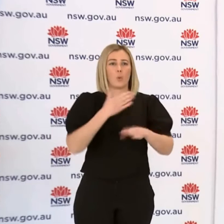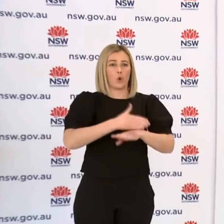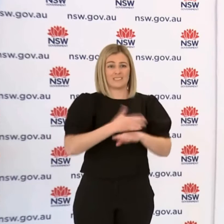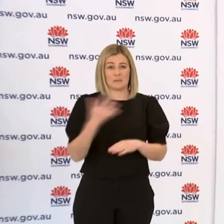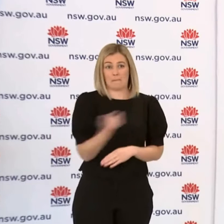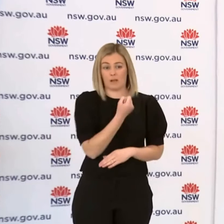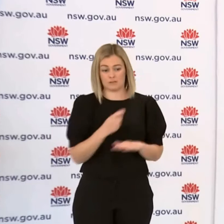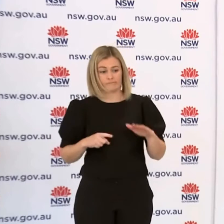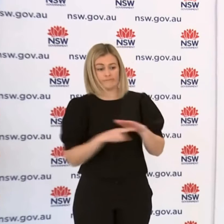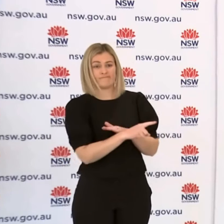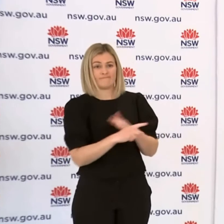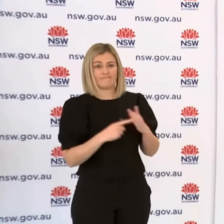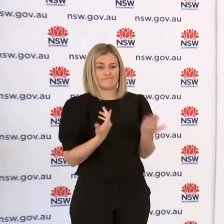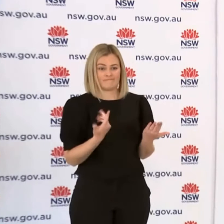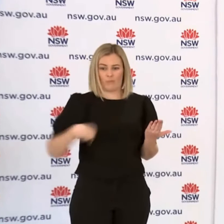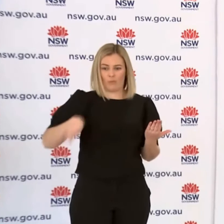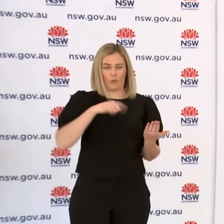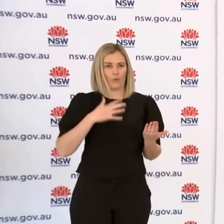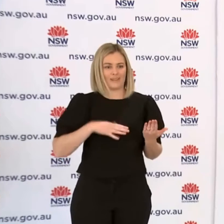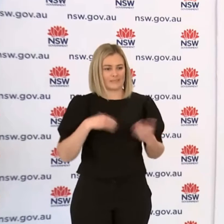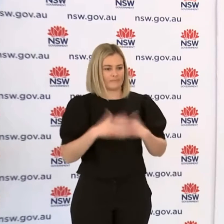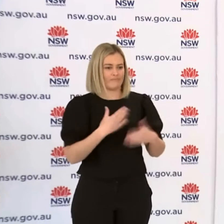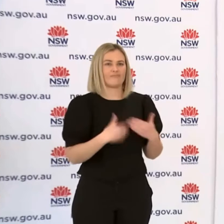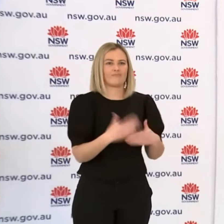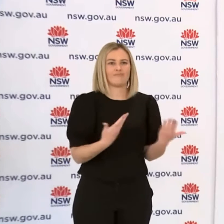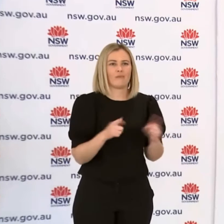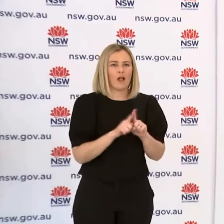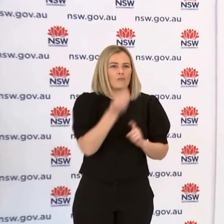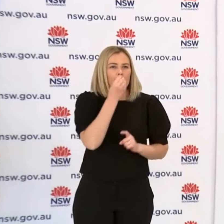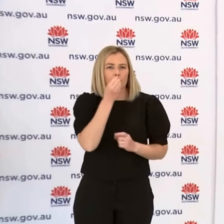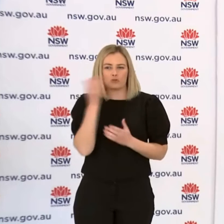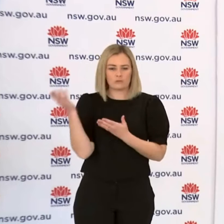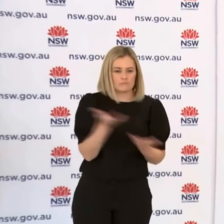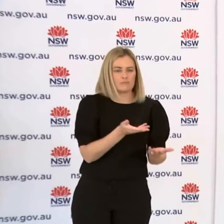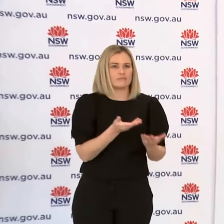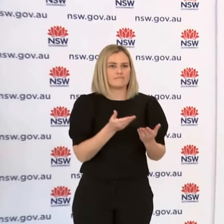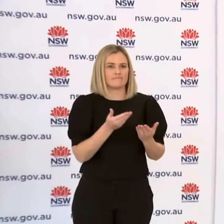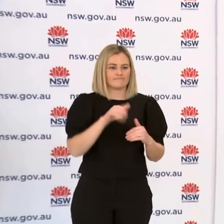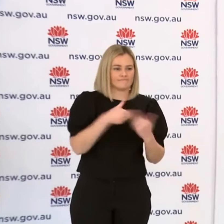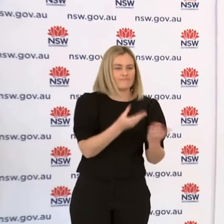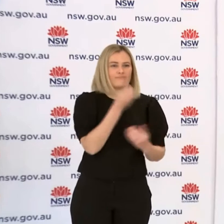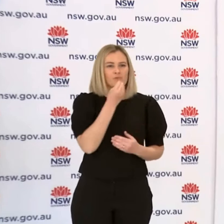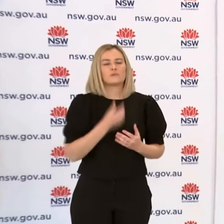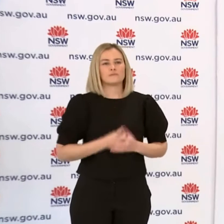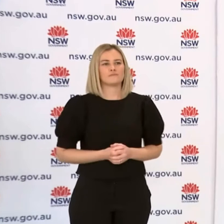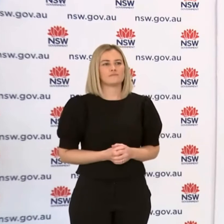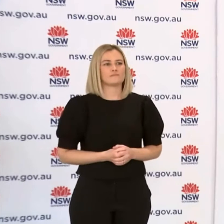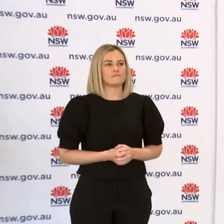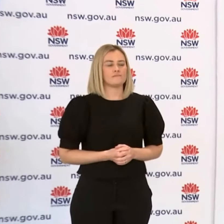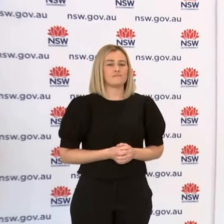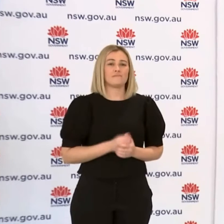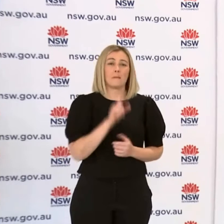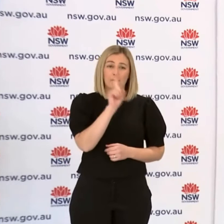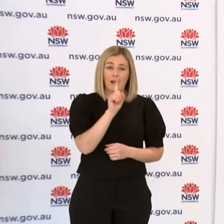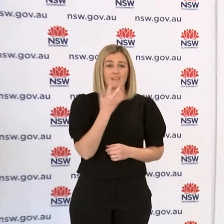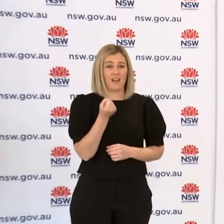to work to keep us all with our particularly our food and so on, our essential items. But what we're seeing continually,